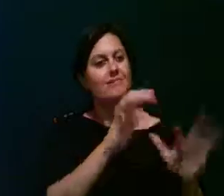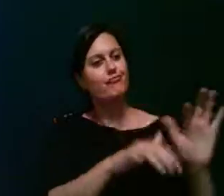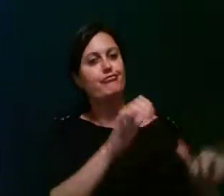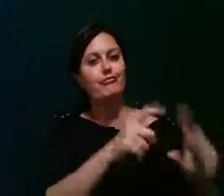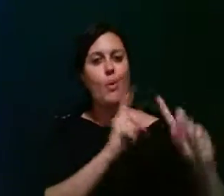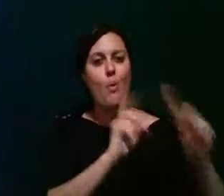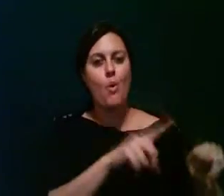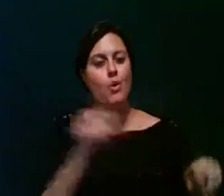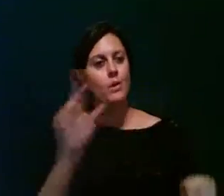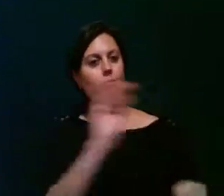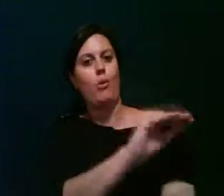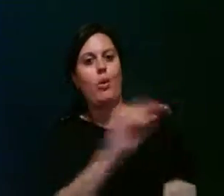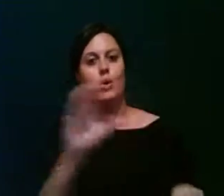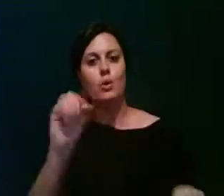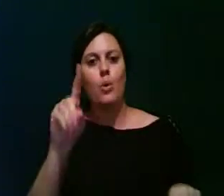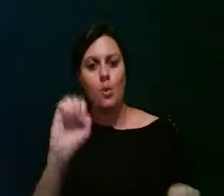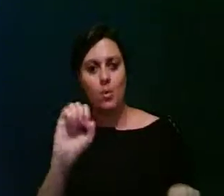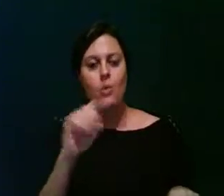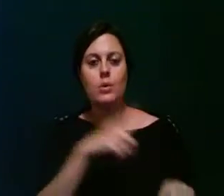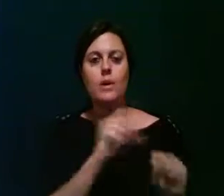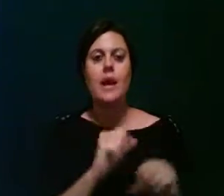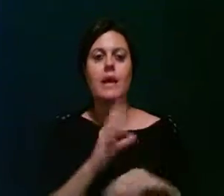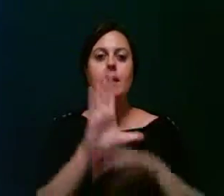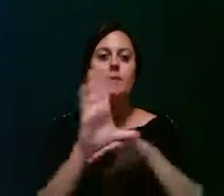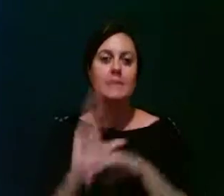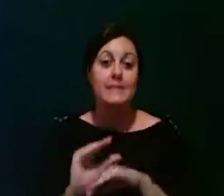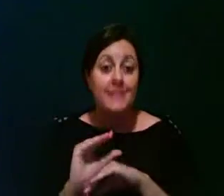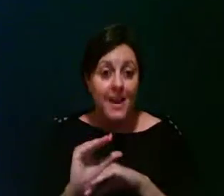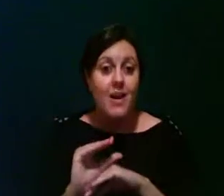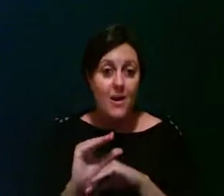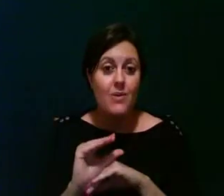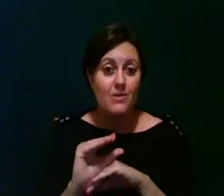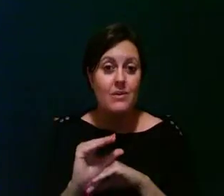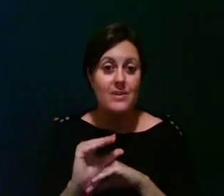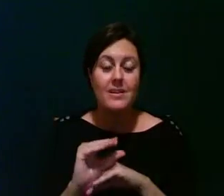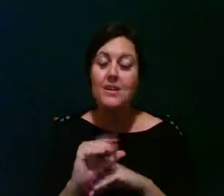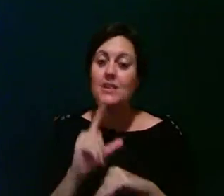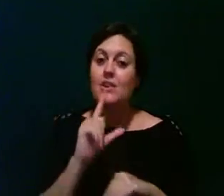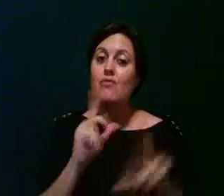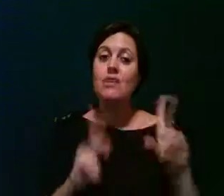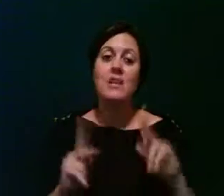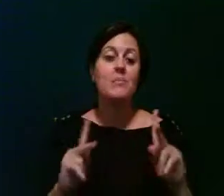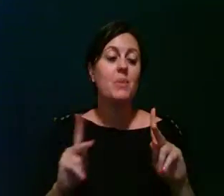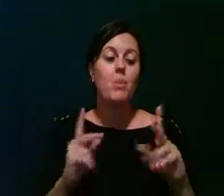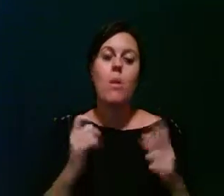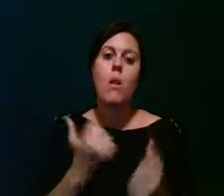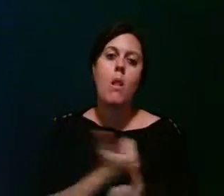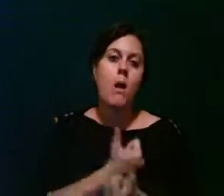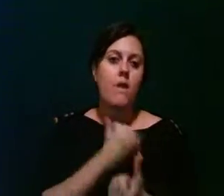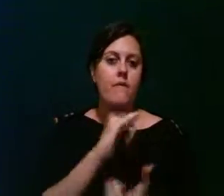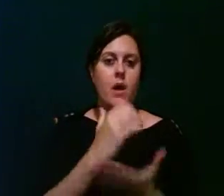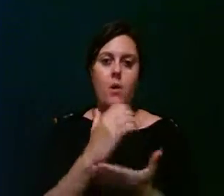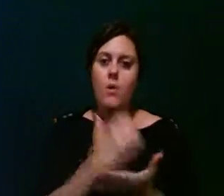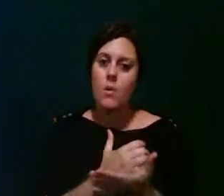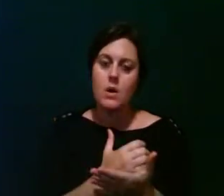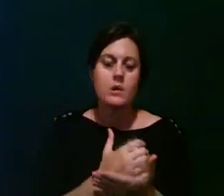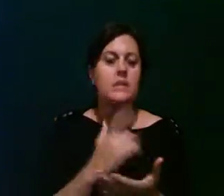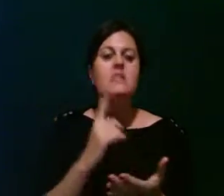New series, which, as we are hearing from people who have done the course with us, life-changing. So that's something certainly worth looking